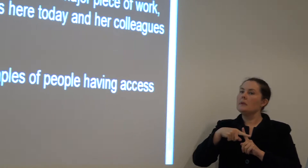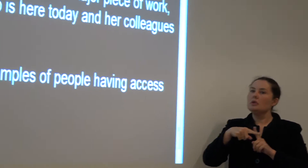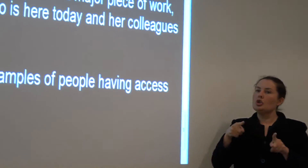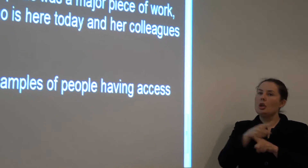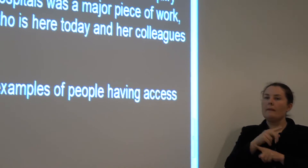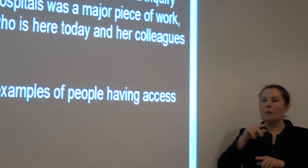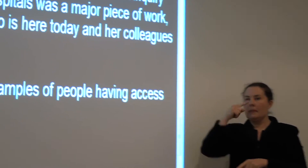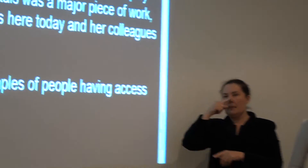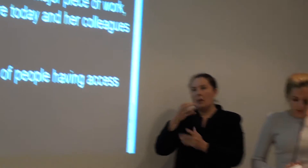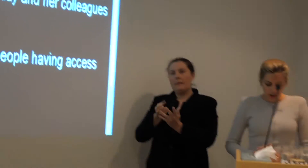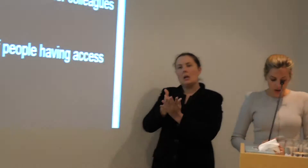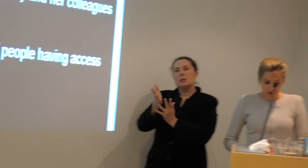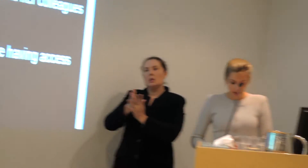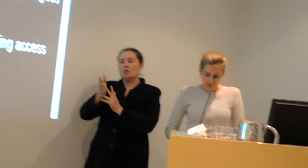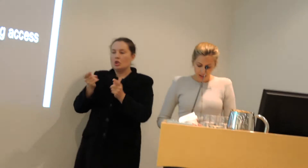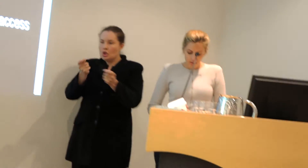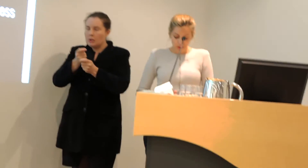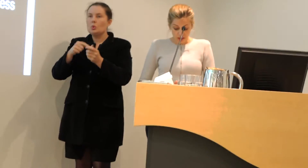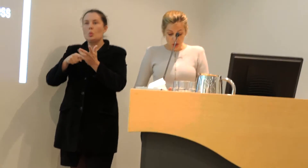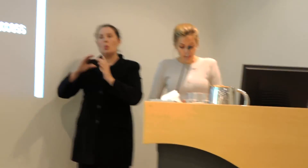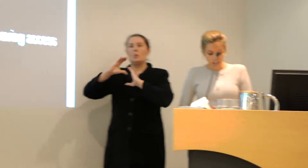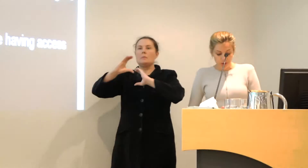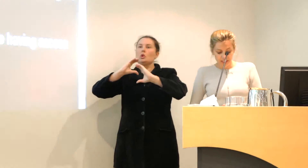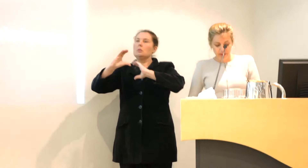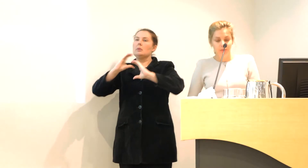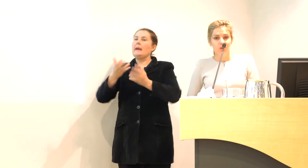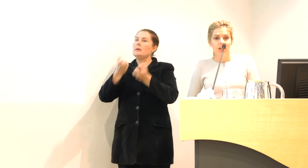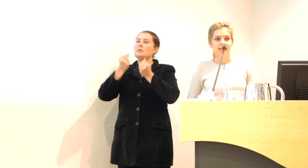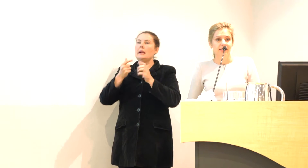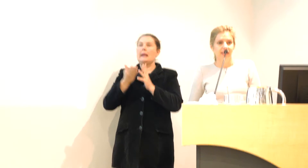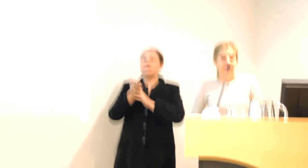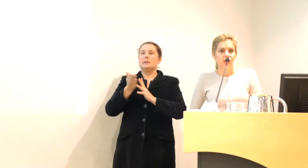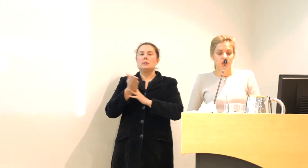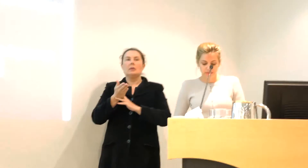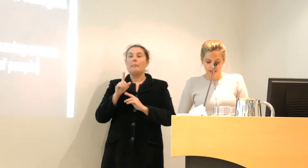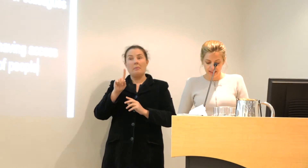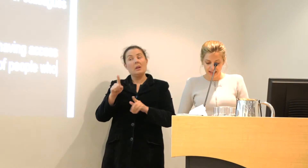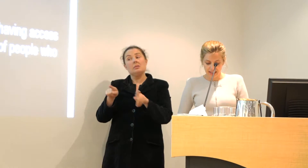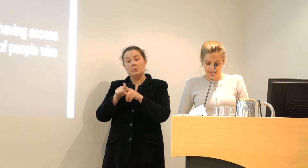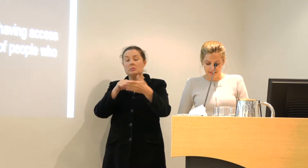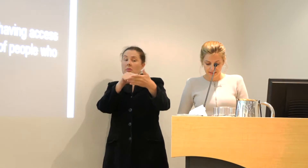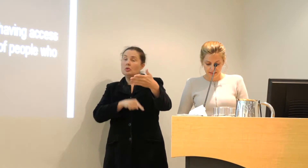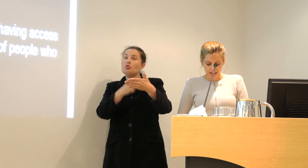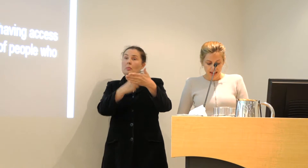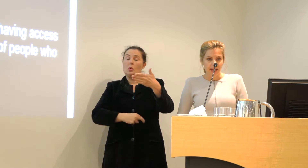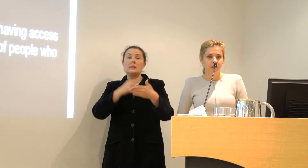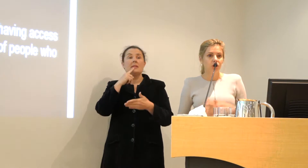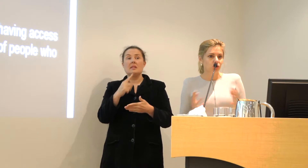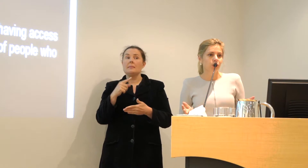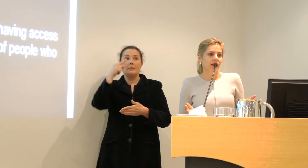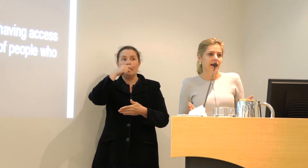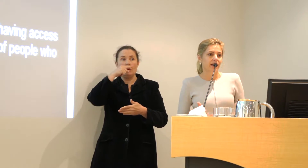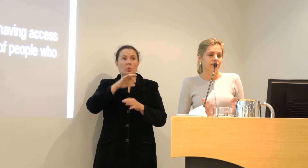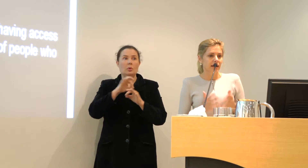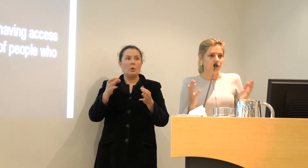adjustments, but it also told us stories of people who just didn't get the treatment that they needed. And I'm